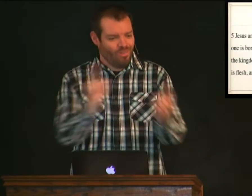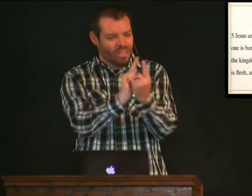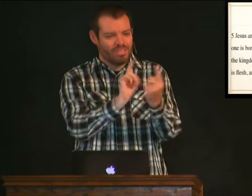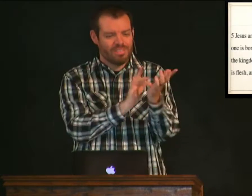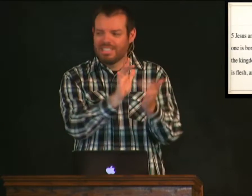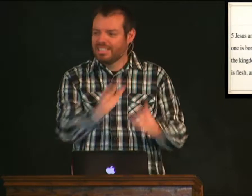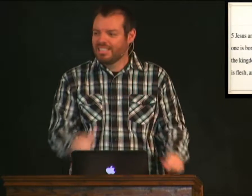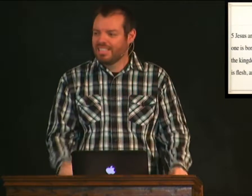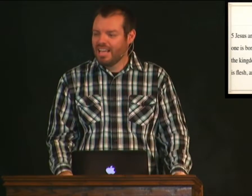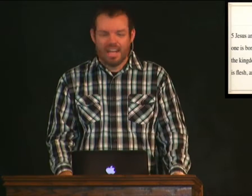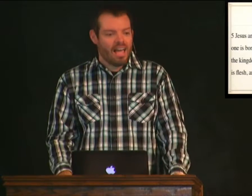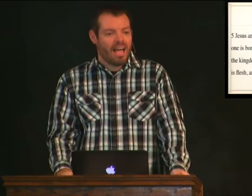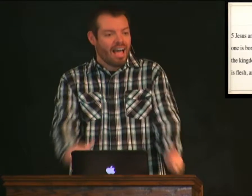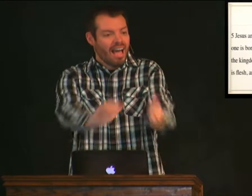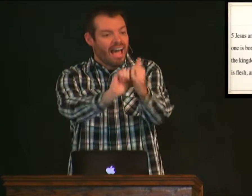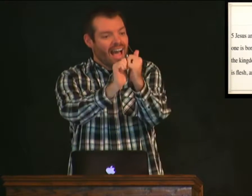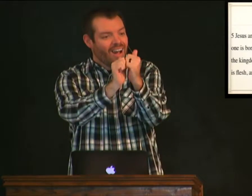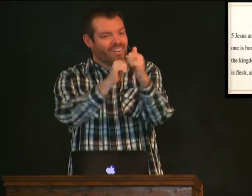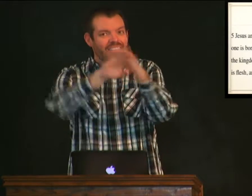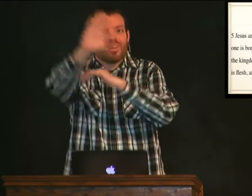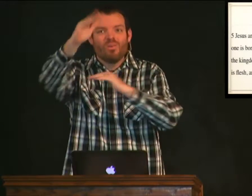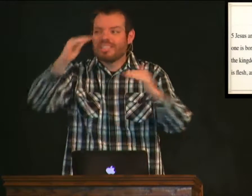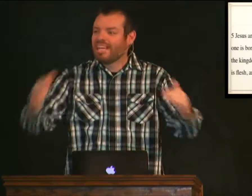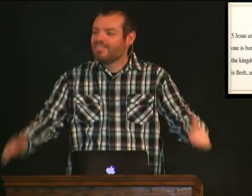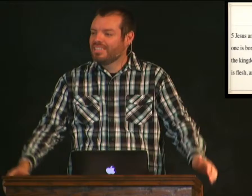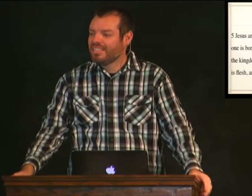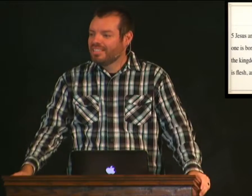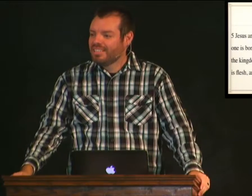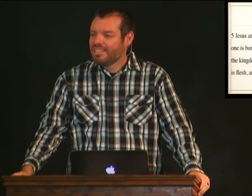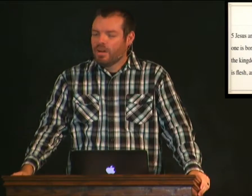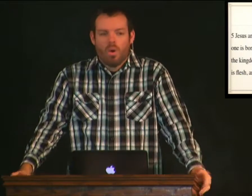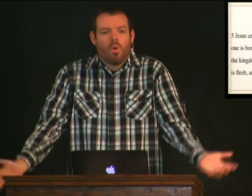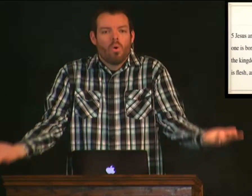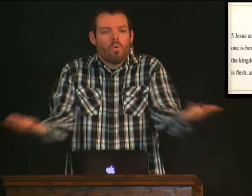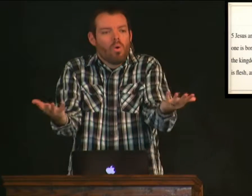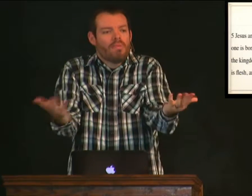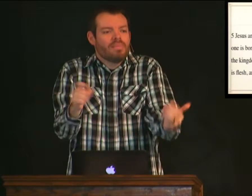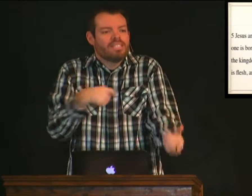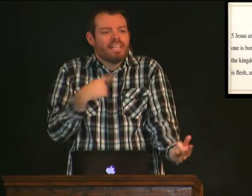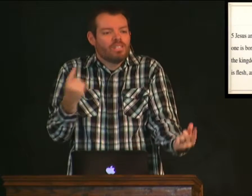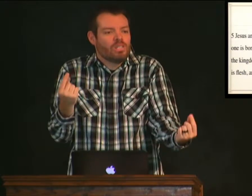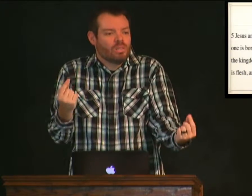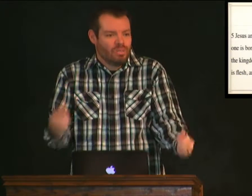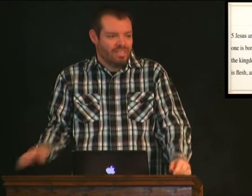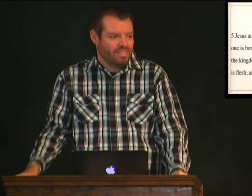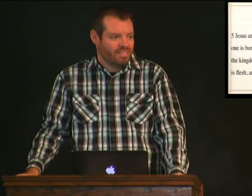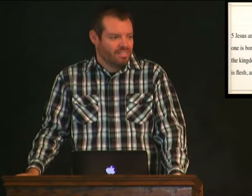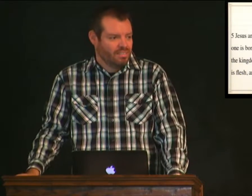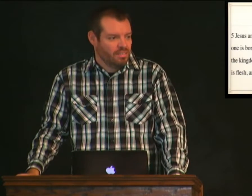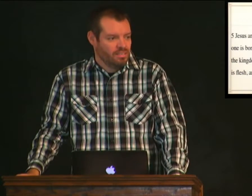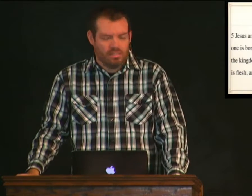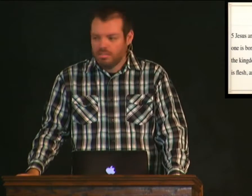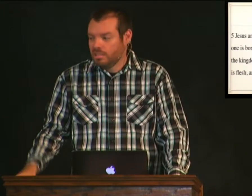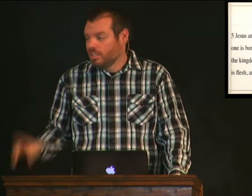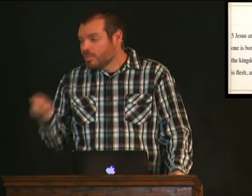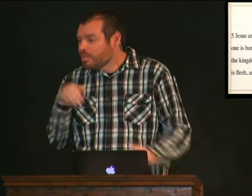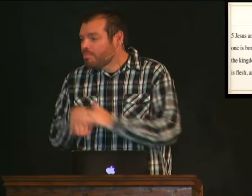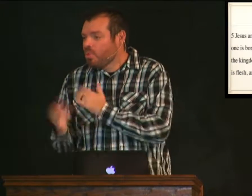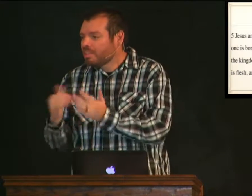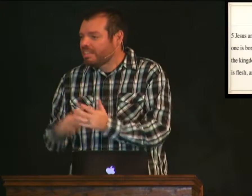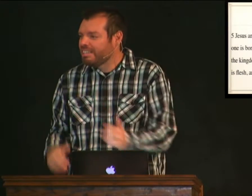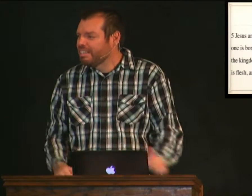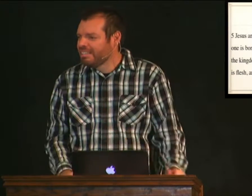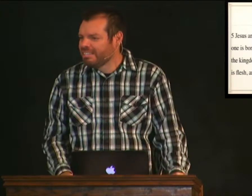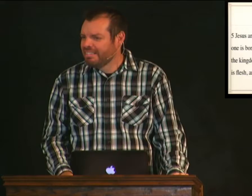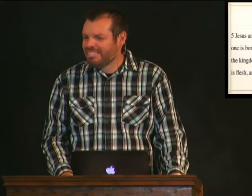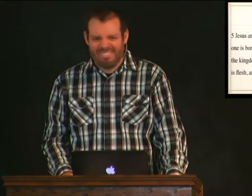Nicodemus walked up to Jesus. How can I go into heaven? What must I do? You must be